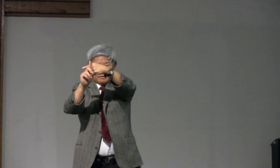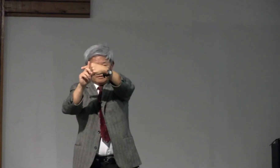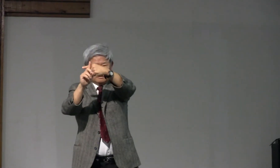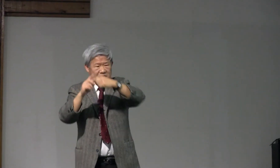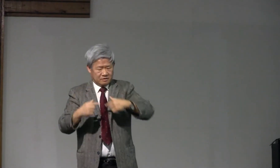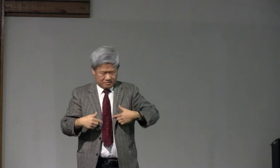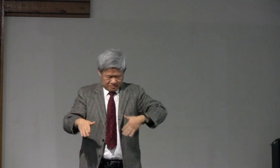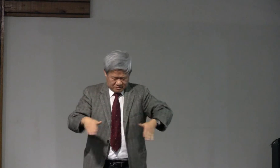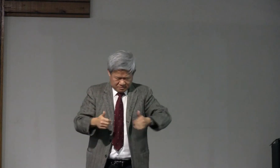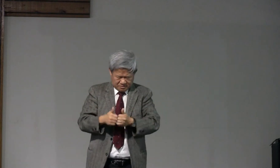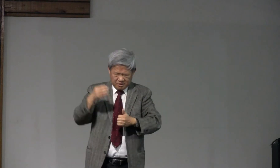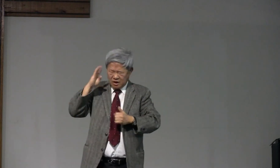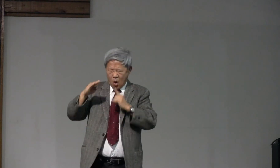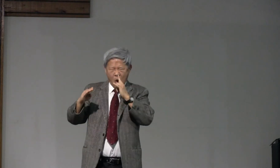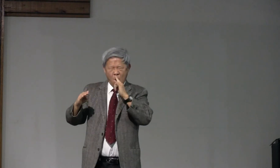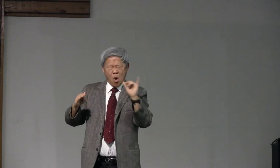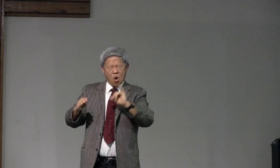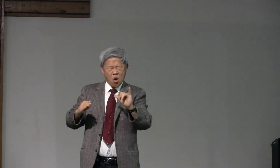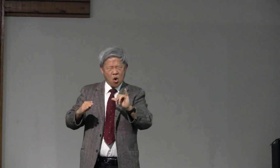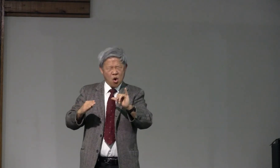with the negative way and the positive way.